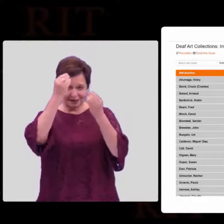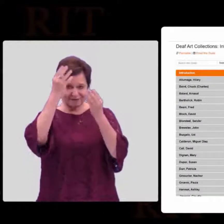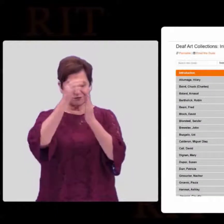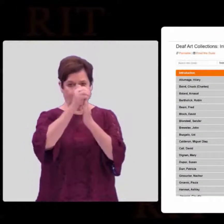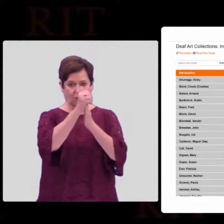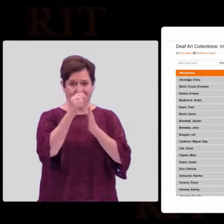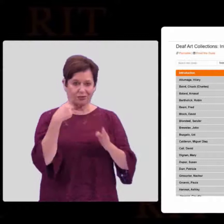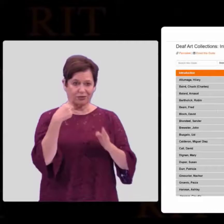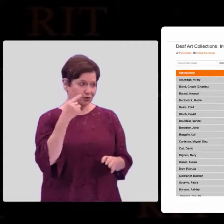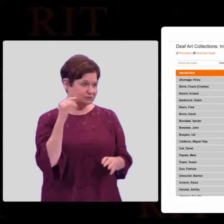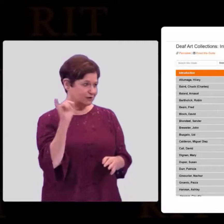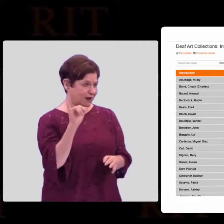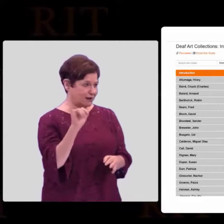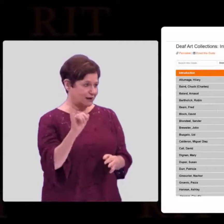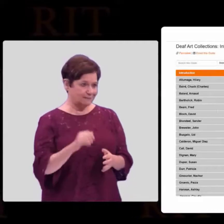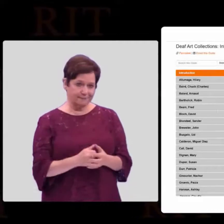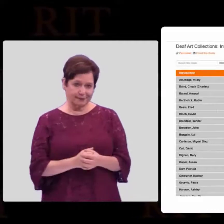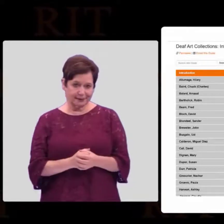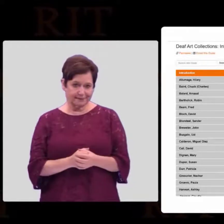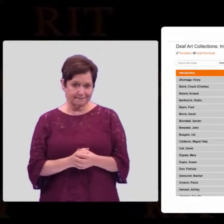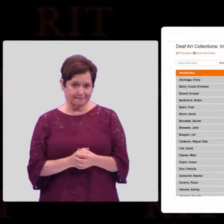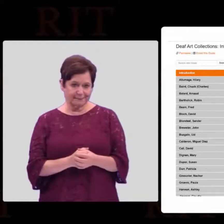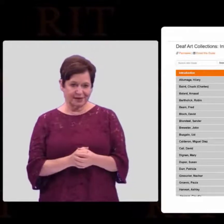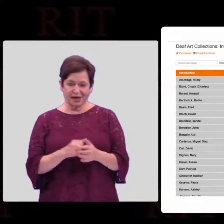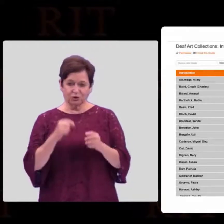Here is what the info guide looks like.